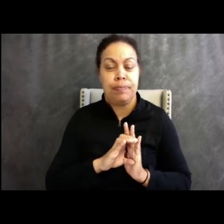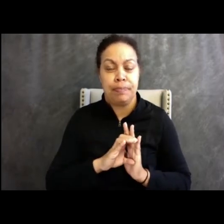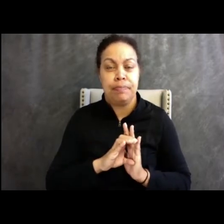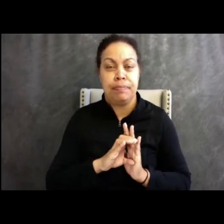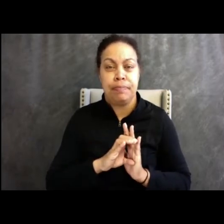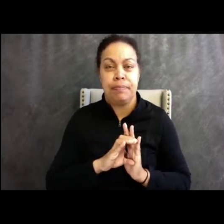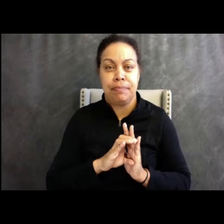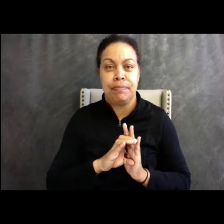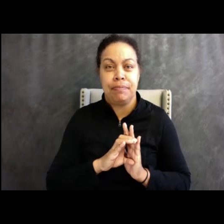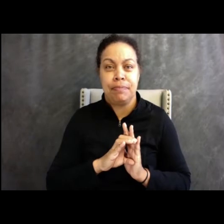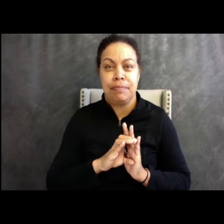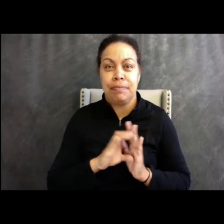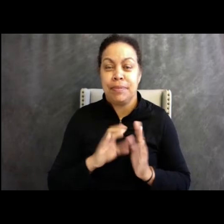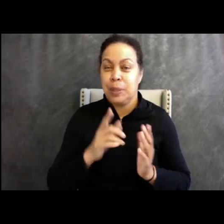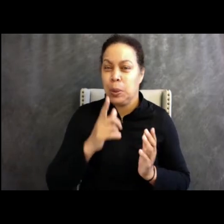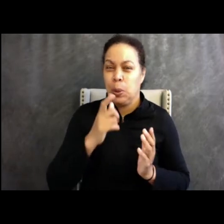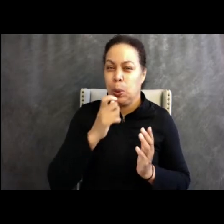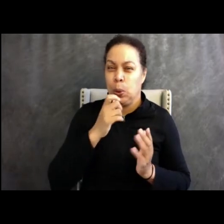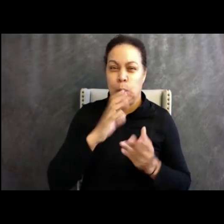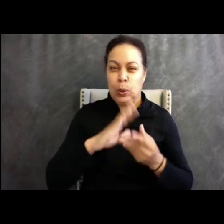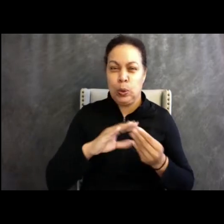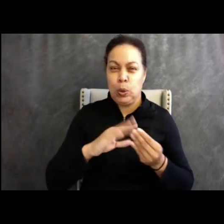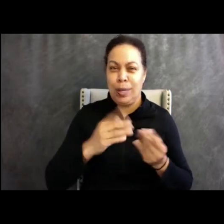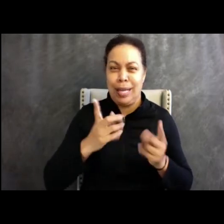This is who the story is happening to.